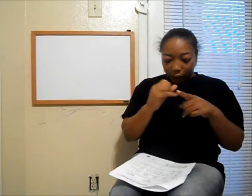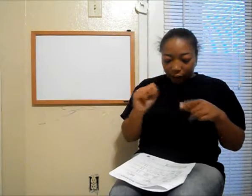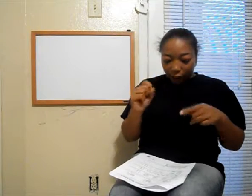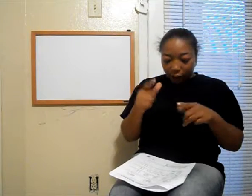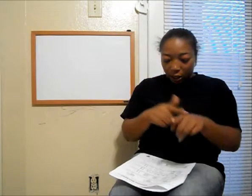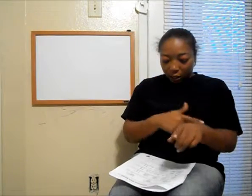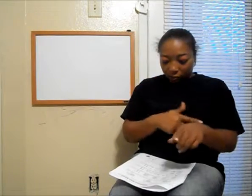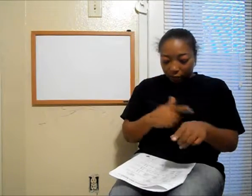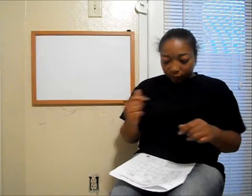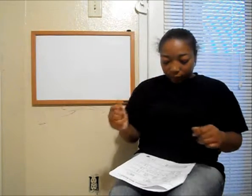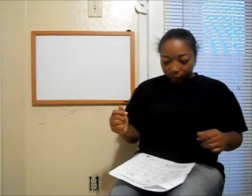inches long.